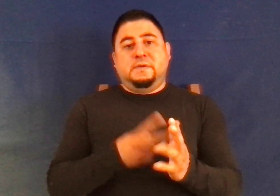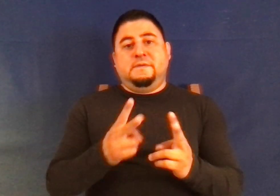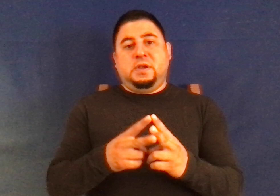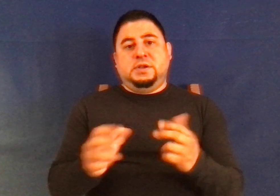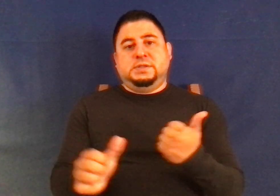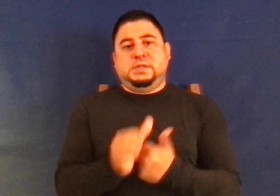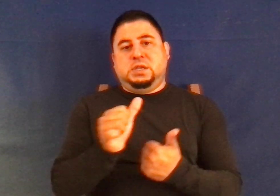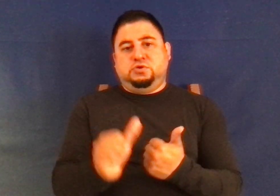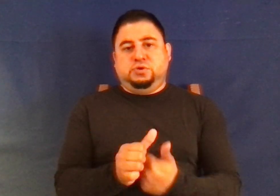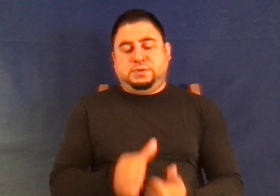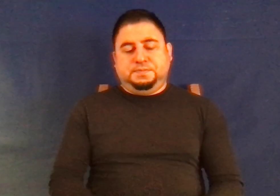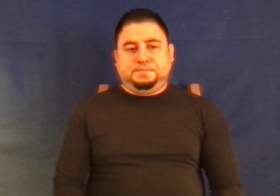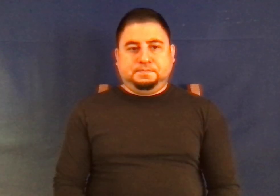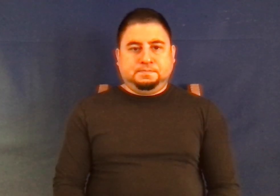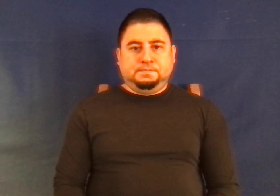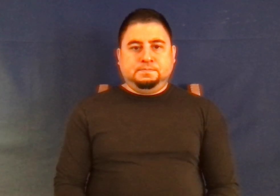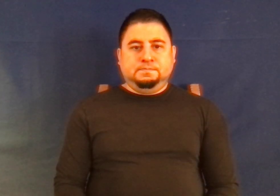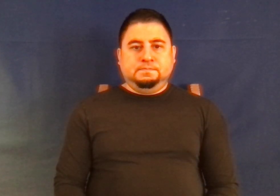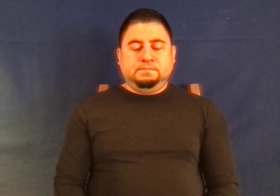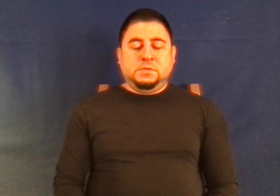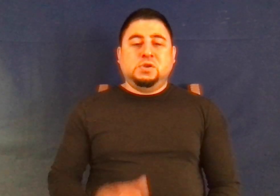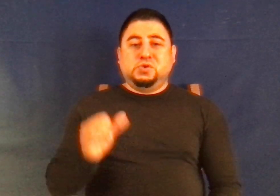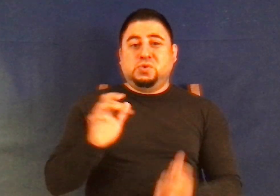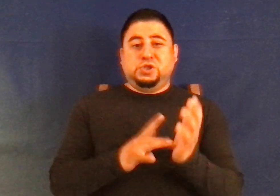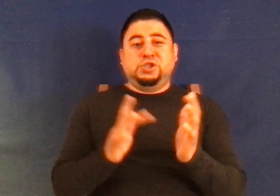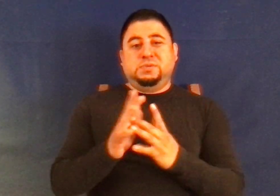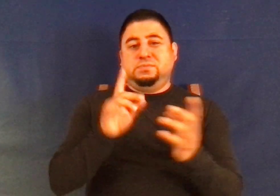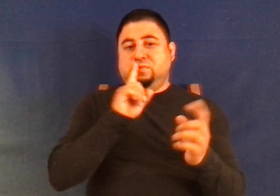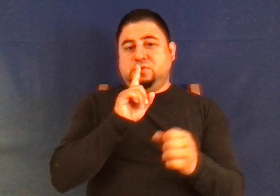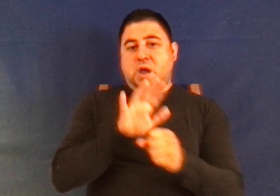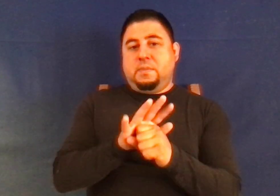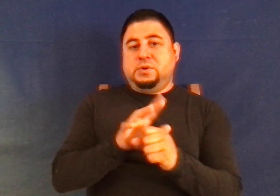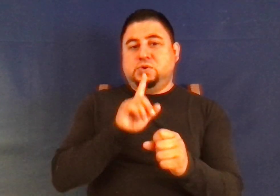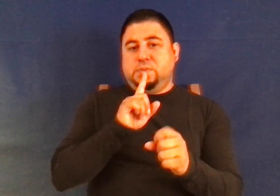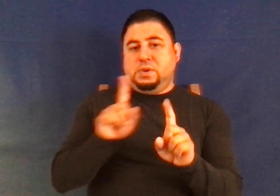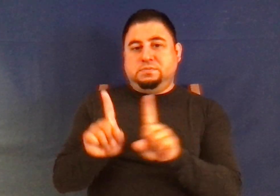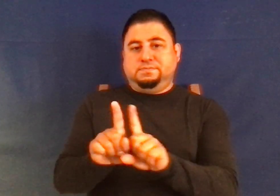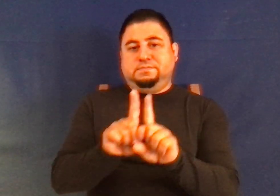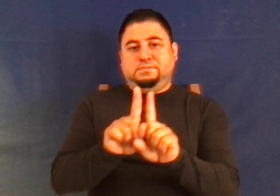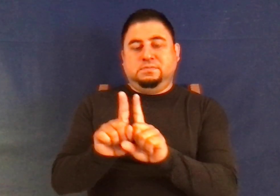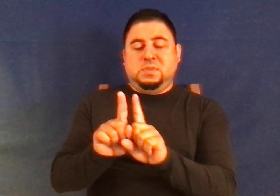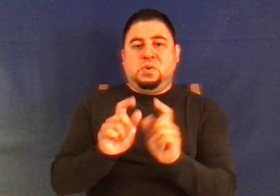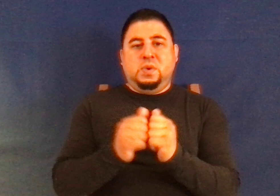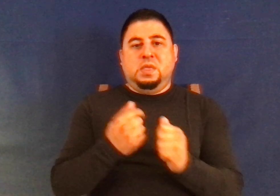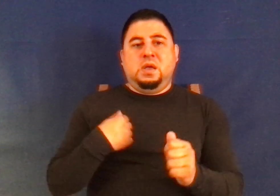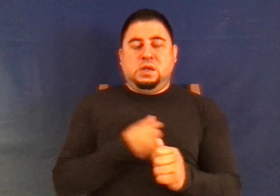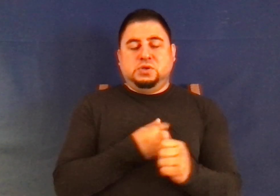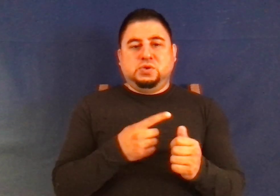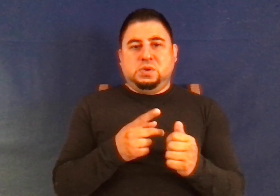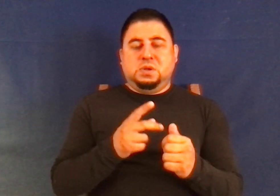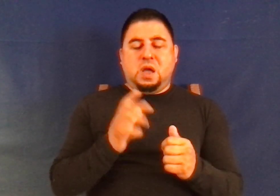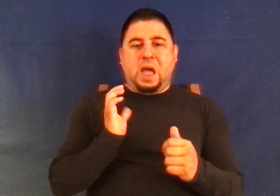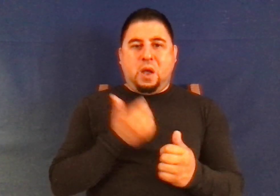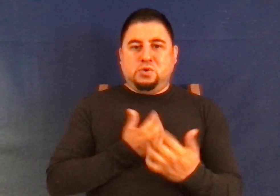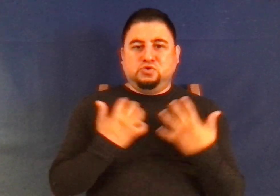dangerous. And so he promises to be with us, to be the source of our strength as